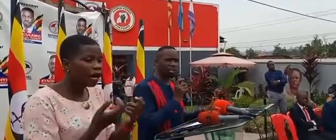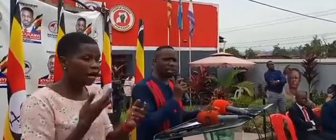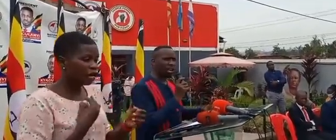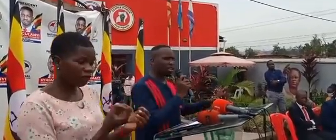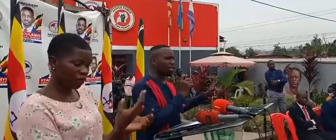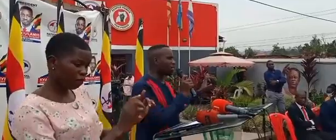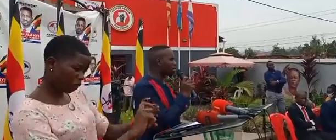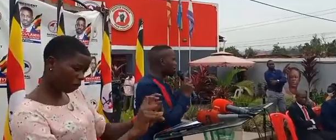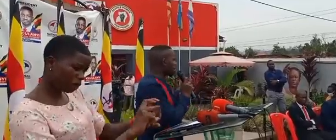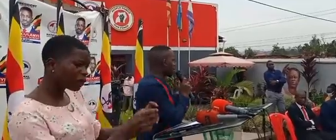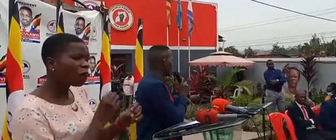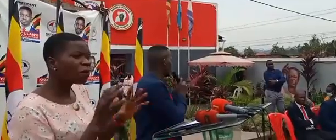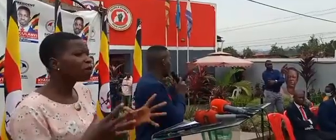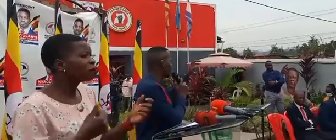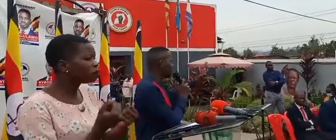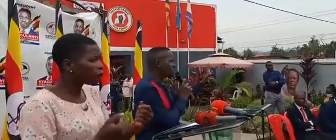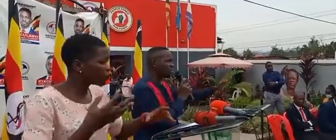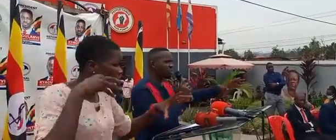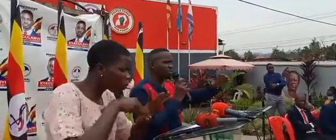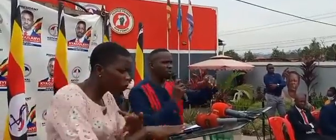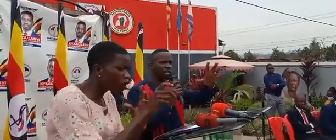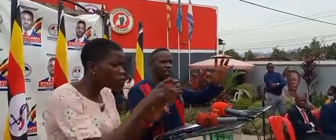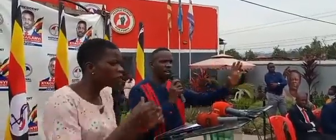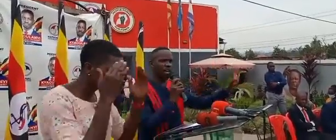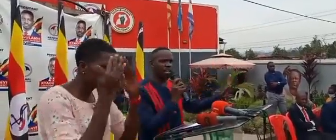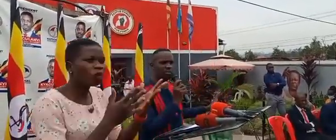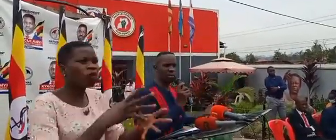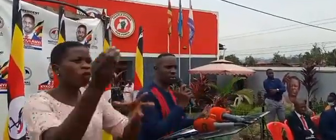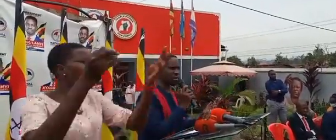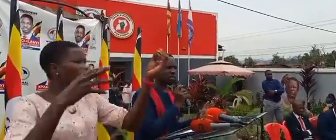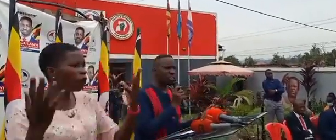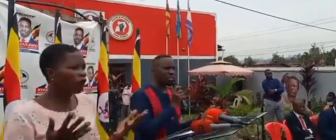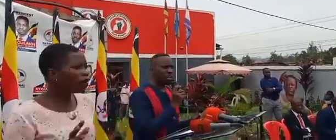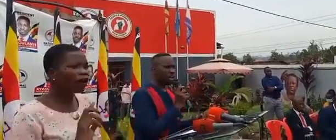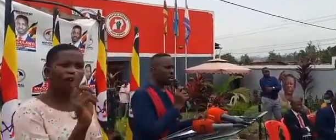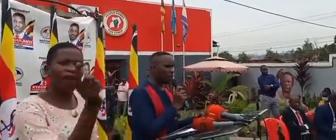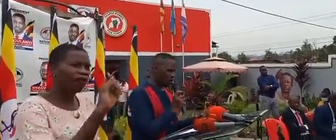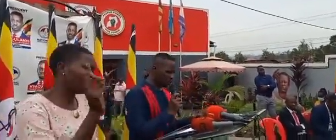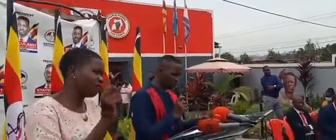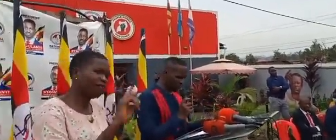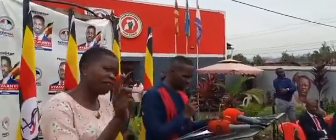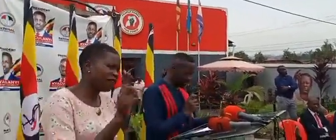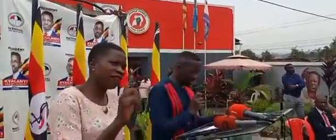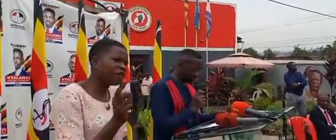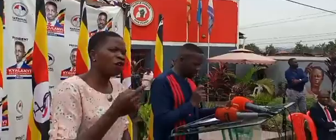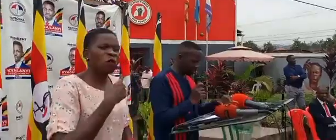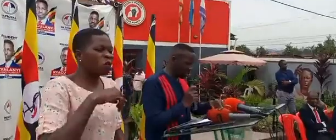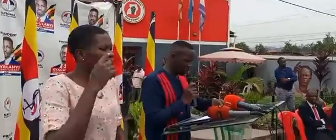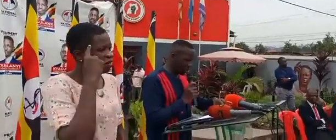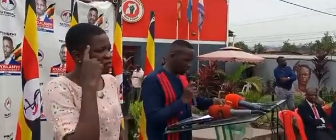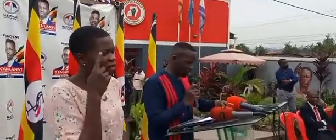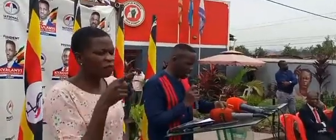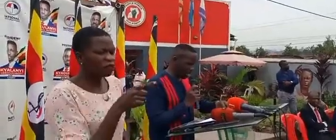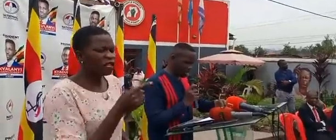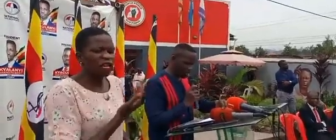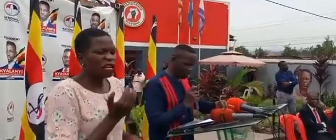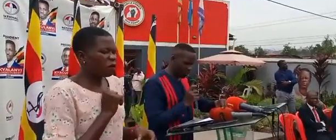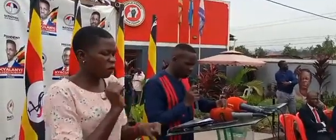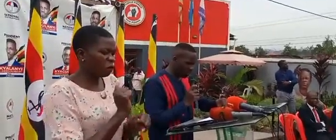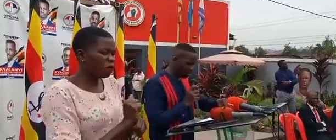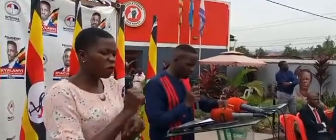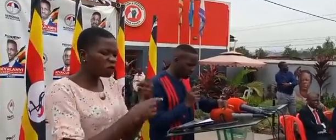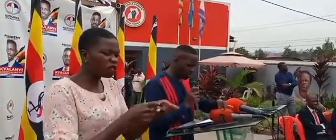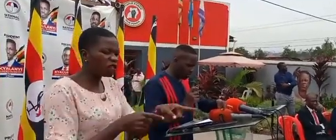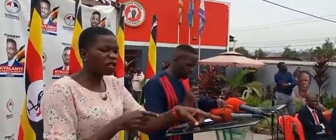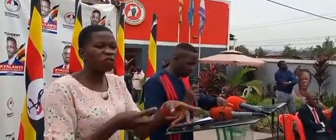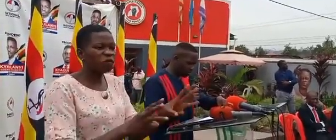want, and then everybody is talking about petition, speaker, and so on. We don't think it's that way. So there are some